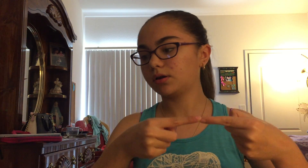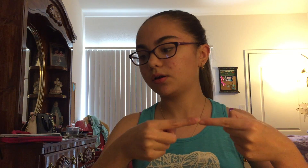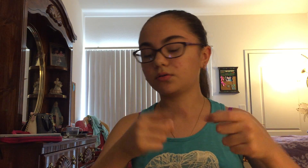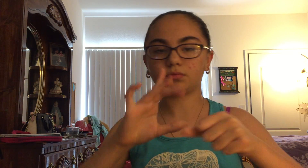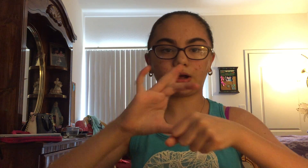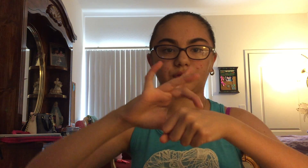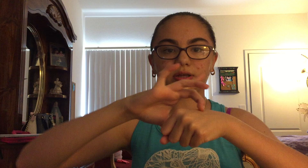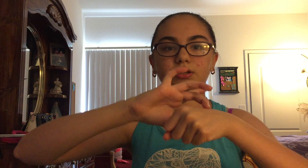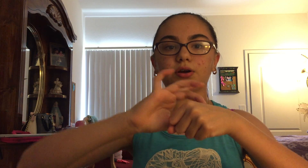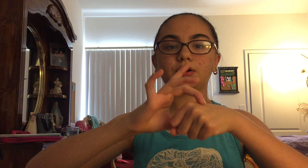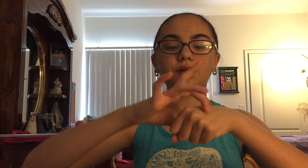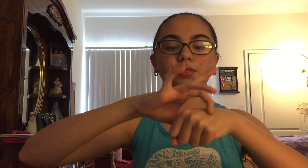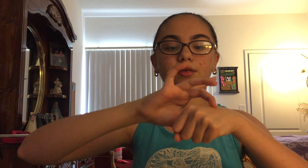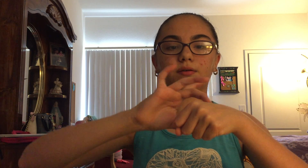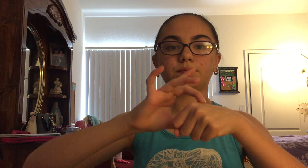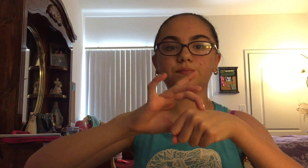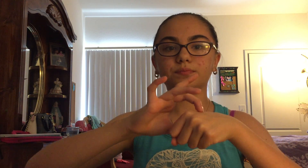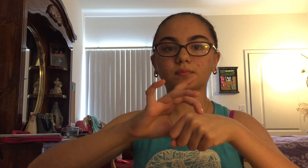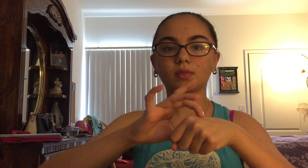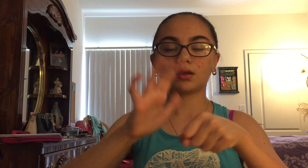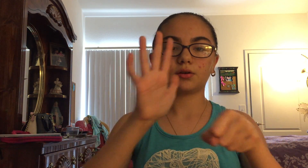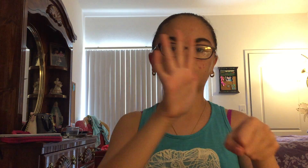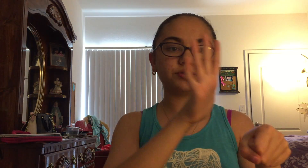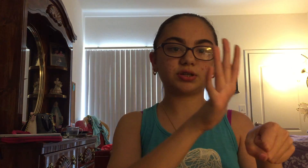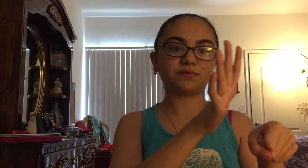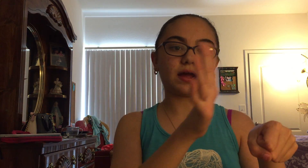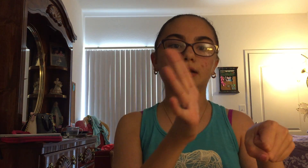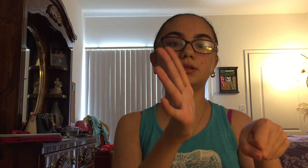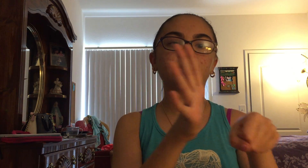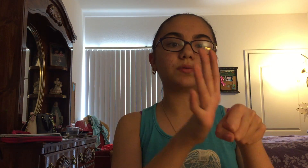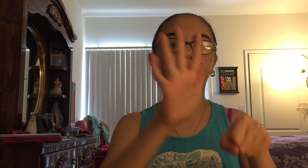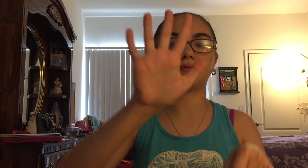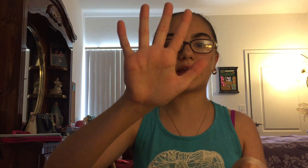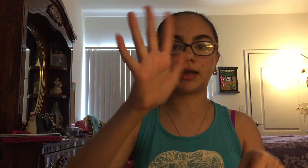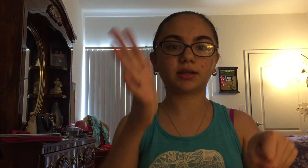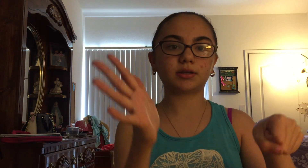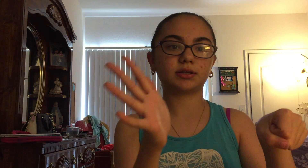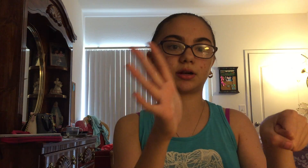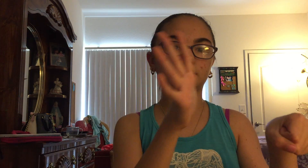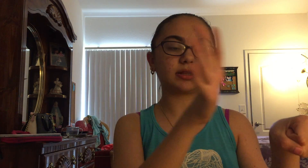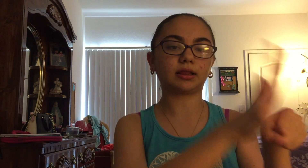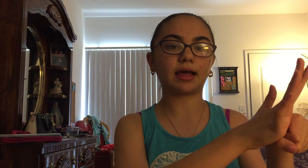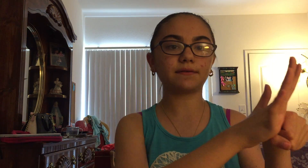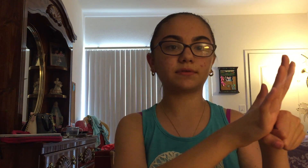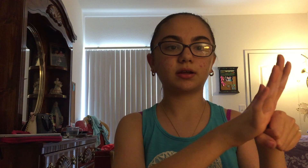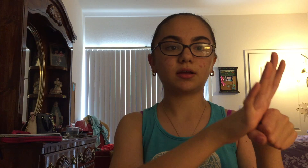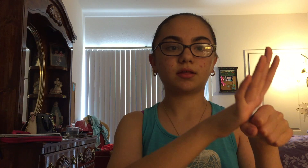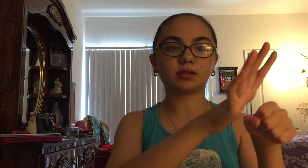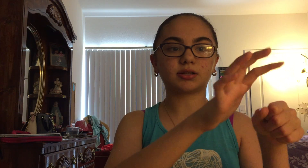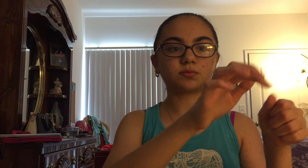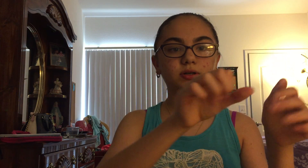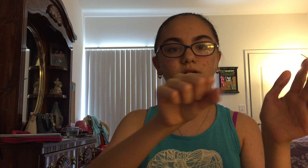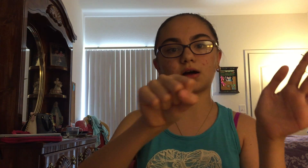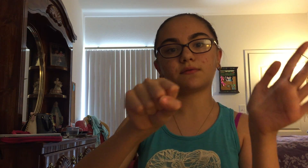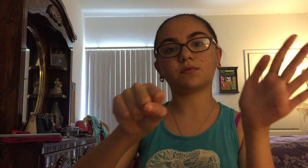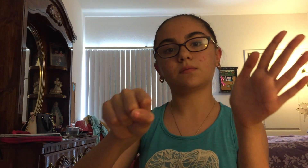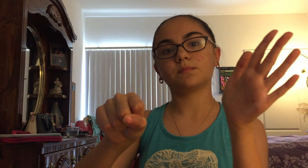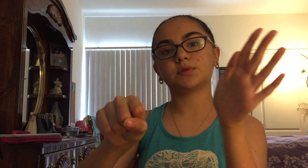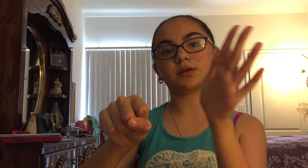around this earth crucify so with your right hand start to the left then switch off to